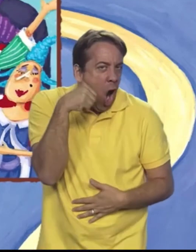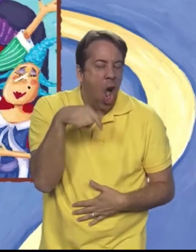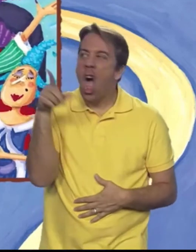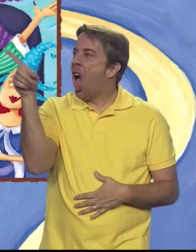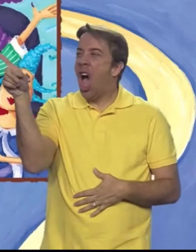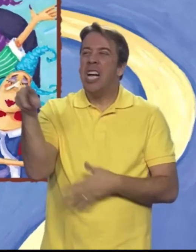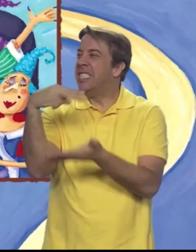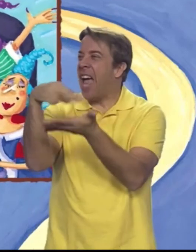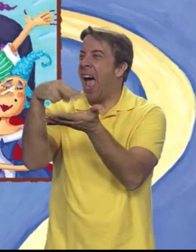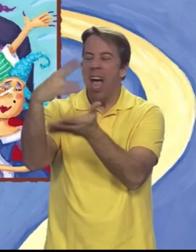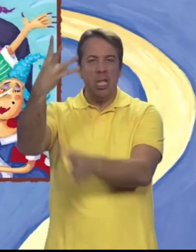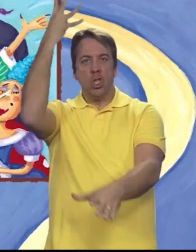on the stroke of midnight.